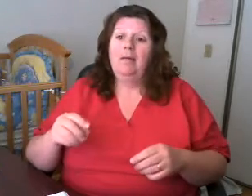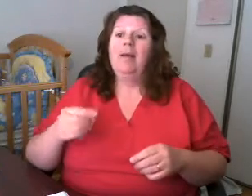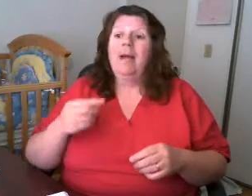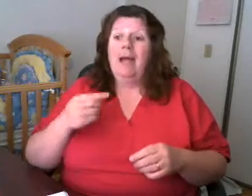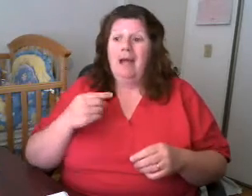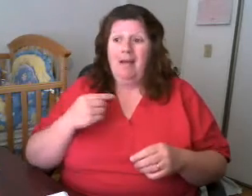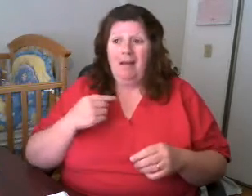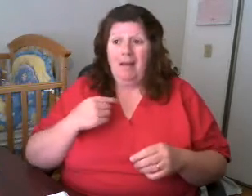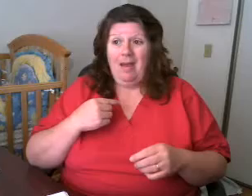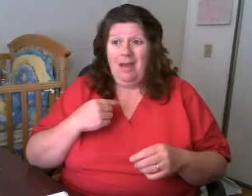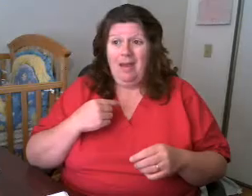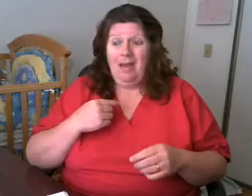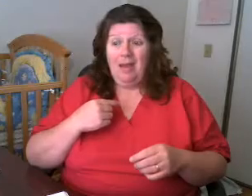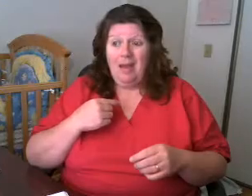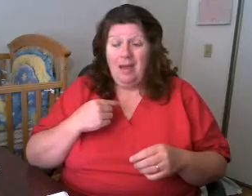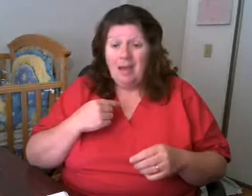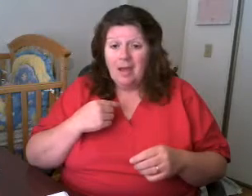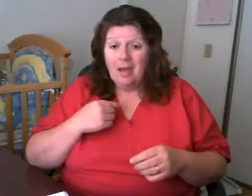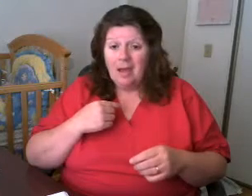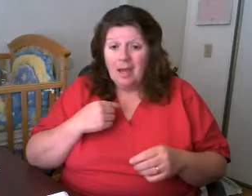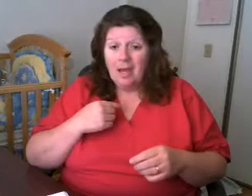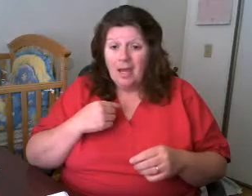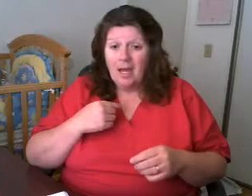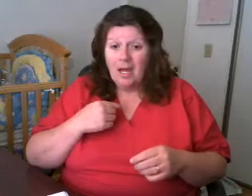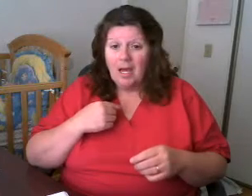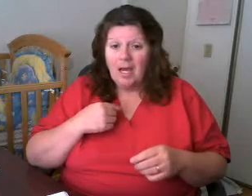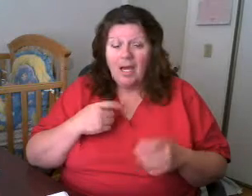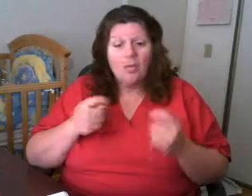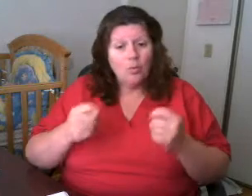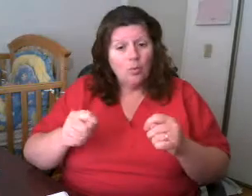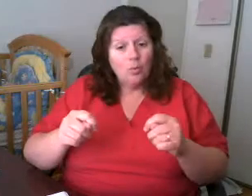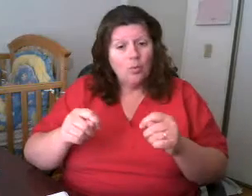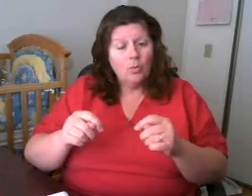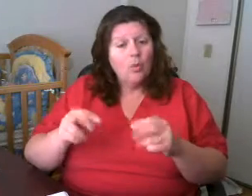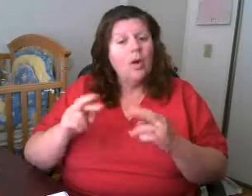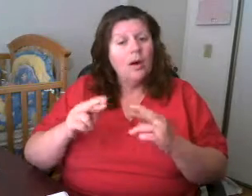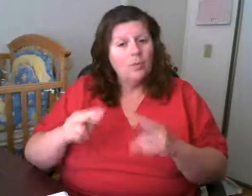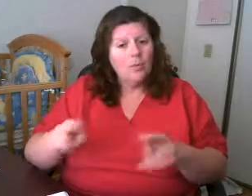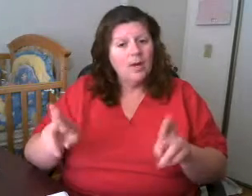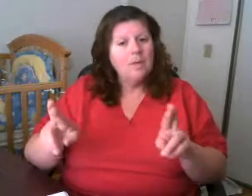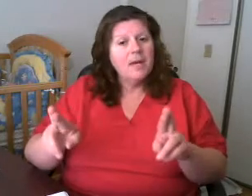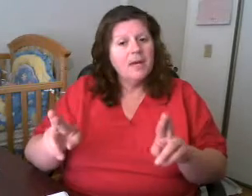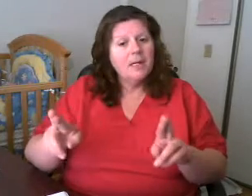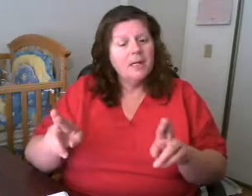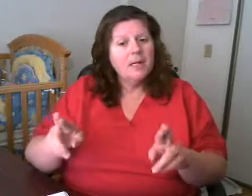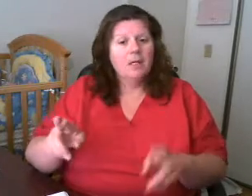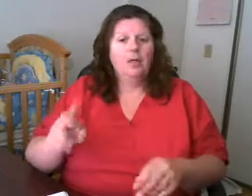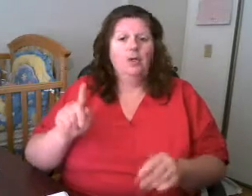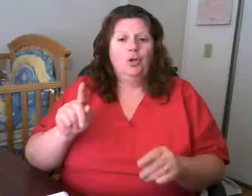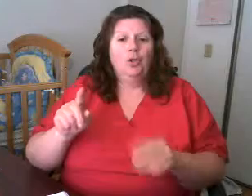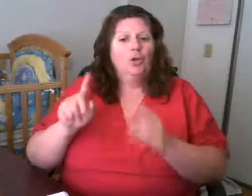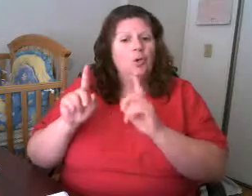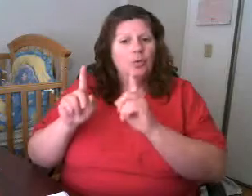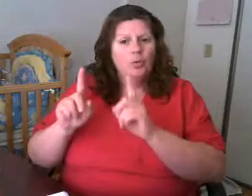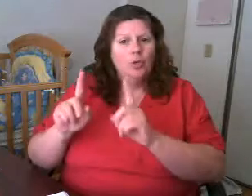of the test. And just to let you know how much information that is, I printed it out myself. Okay, and it